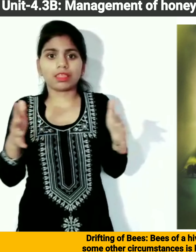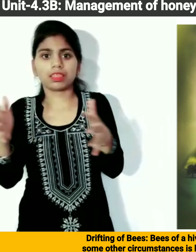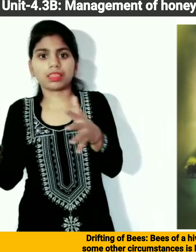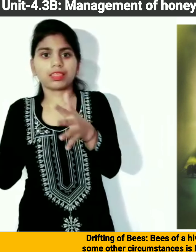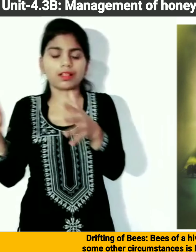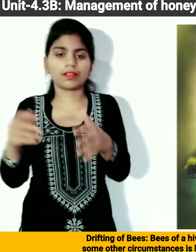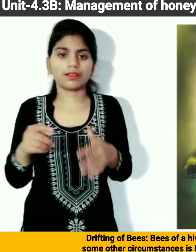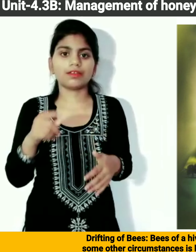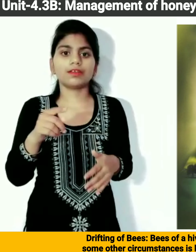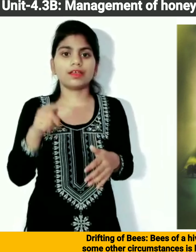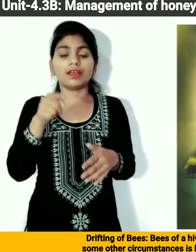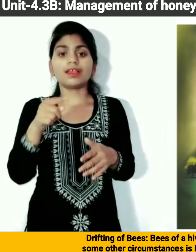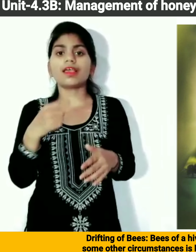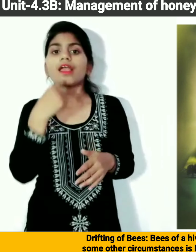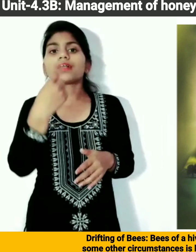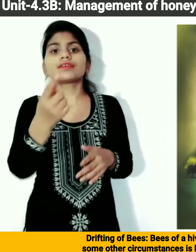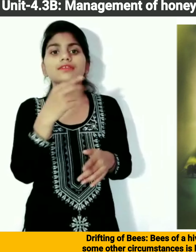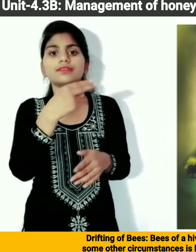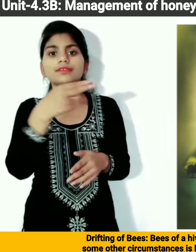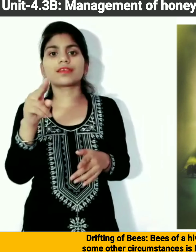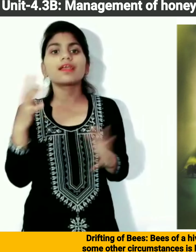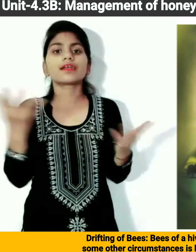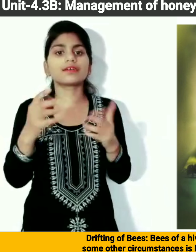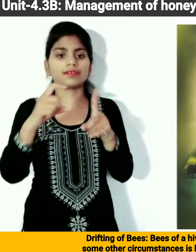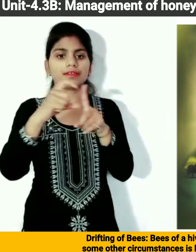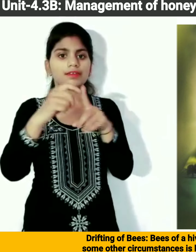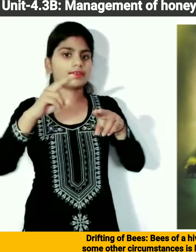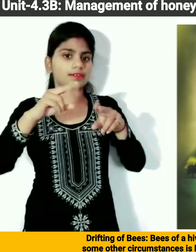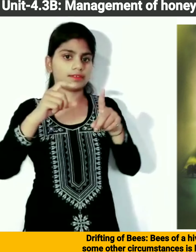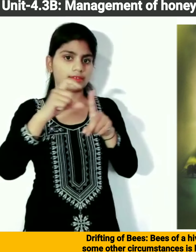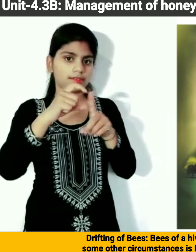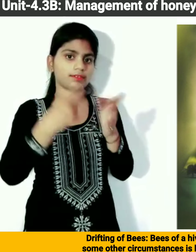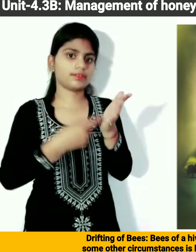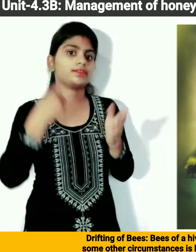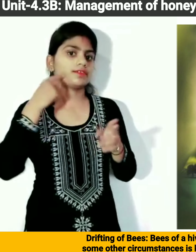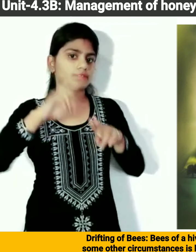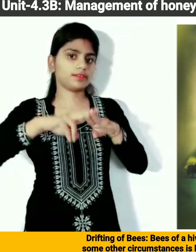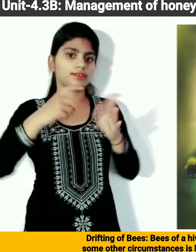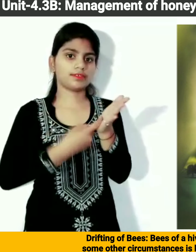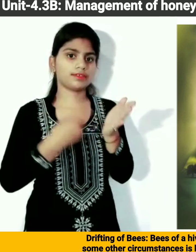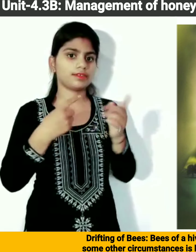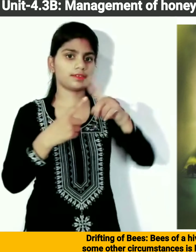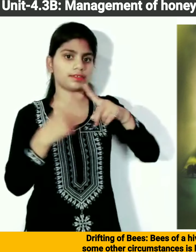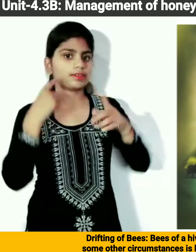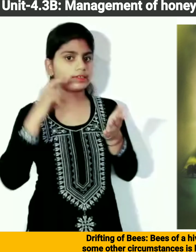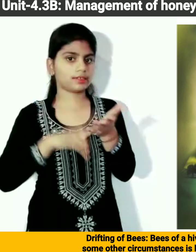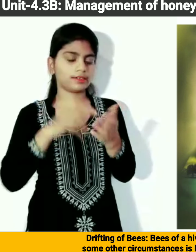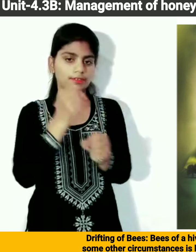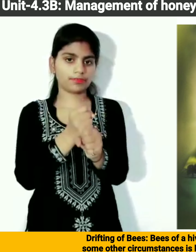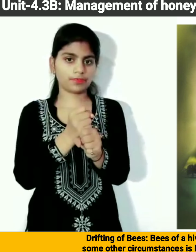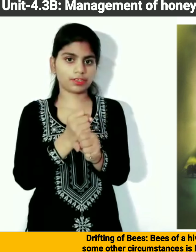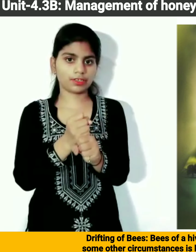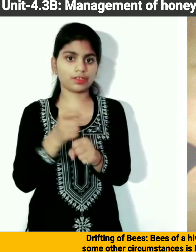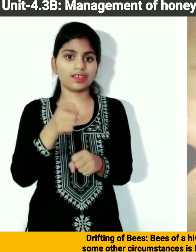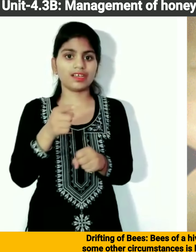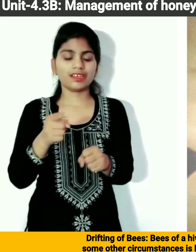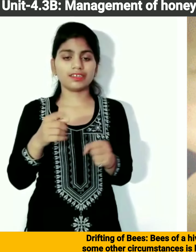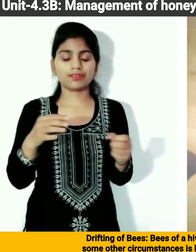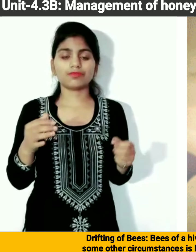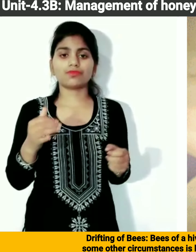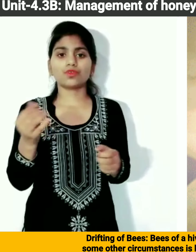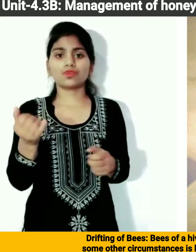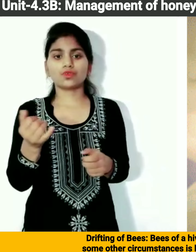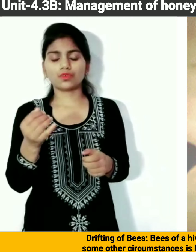bees. High winds may force the bees in wrong hives, but these